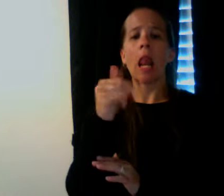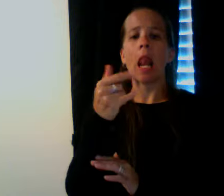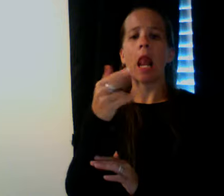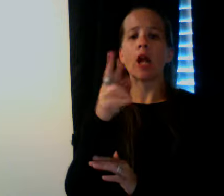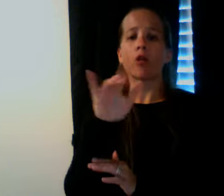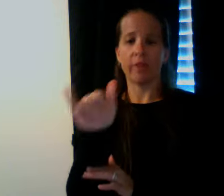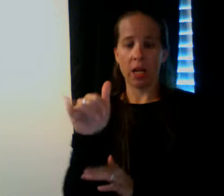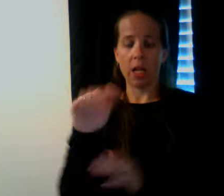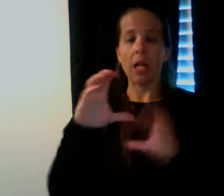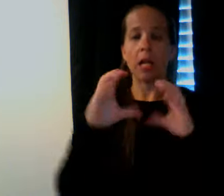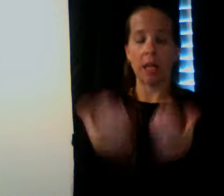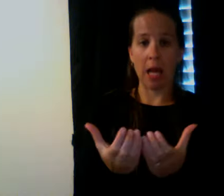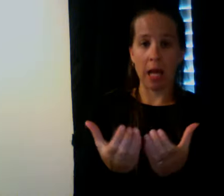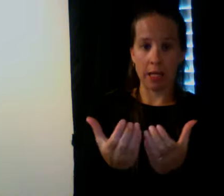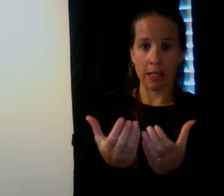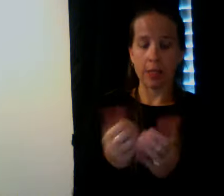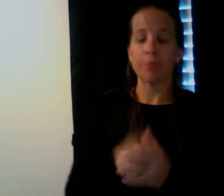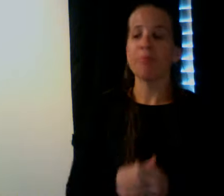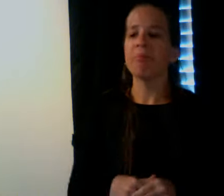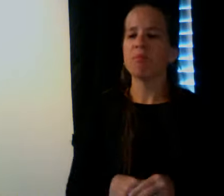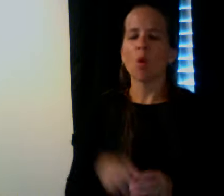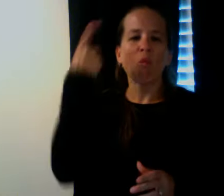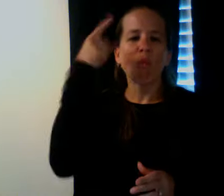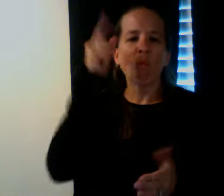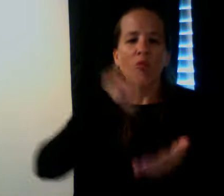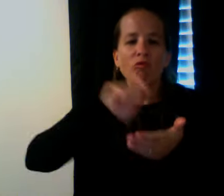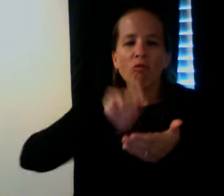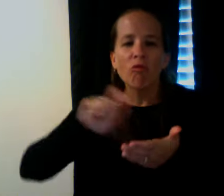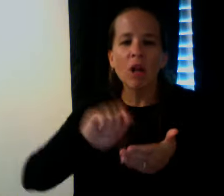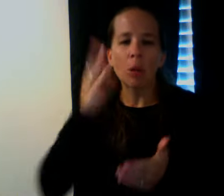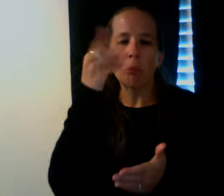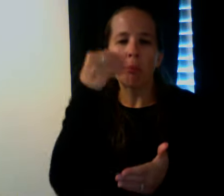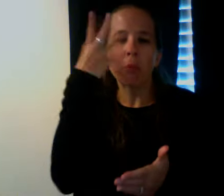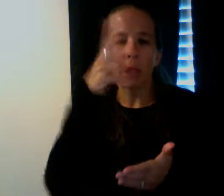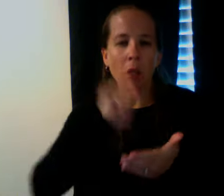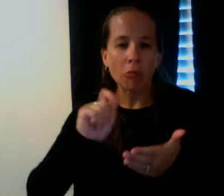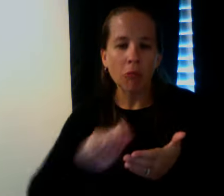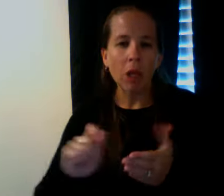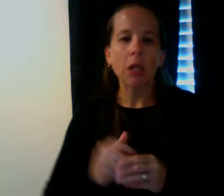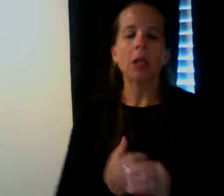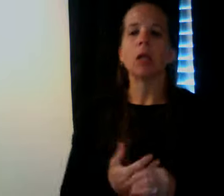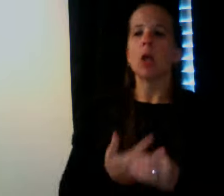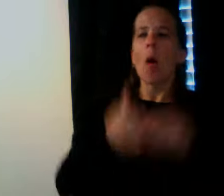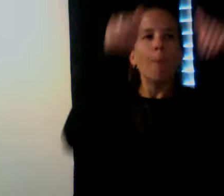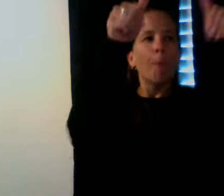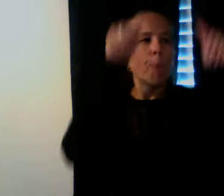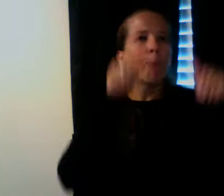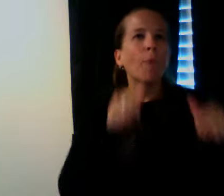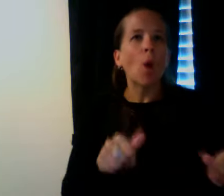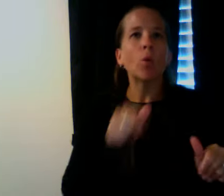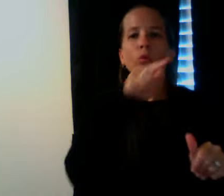label on every drawer was beautifully hand calligraphed. Because I had dropped out and didn't have to take the normal